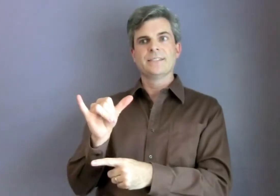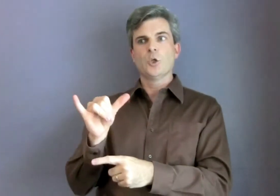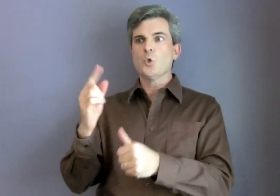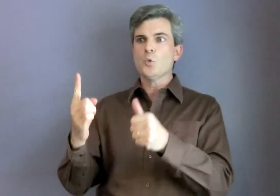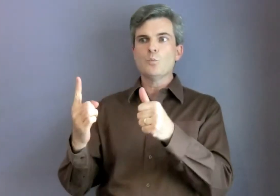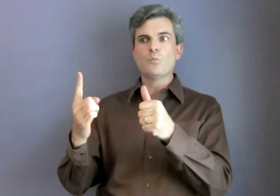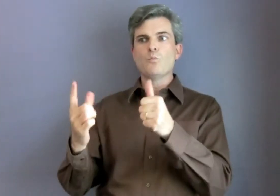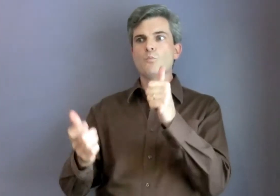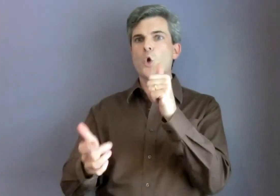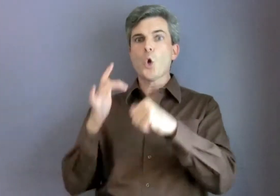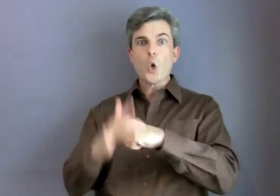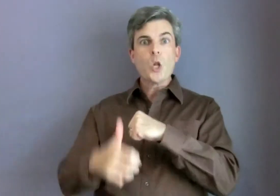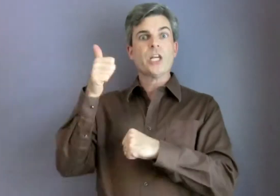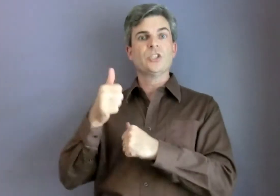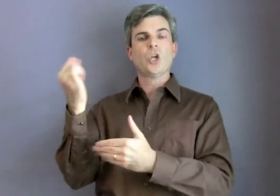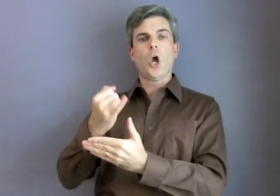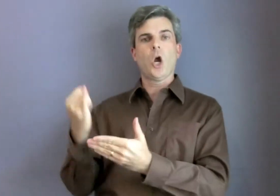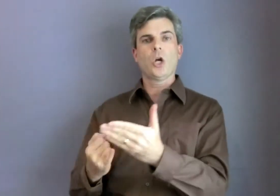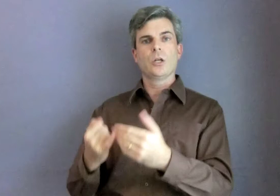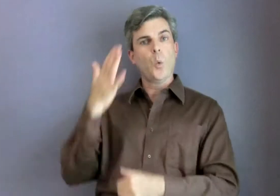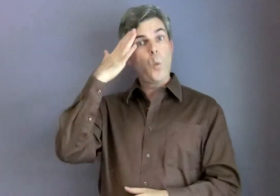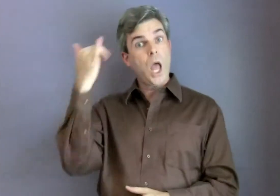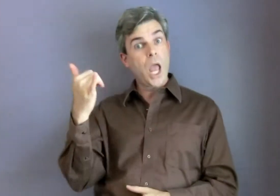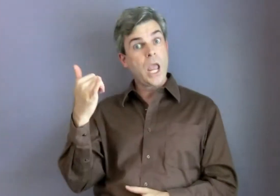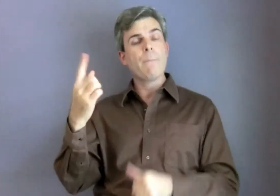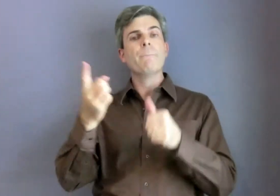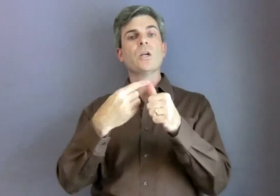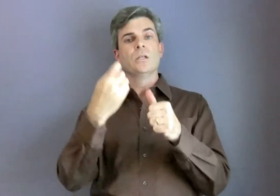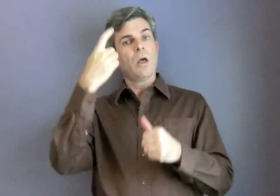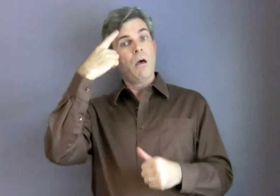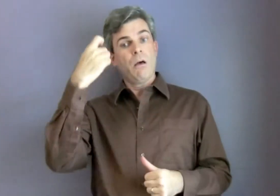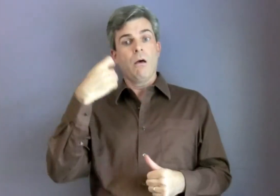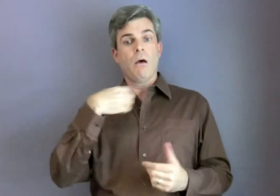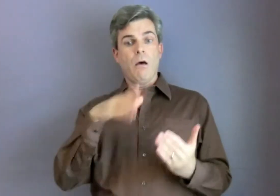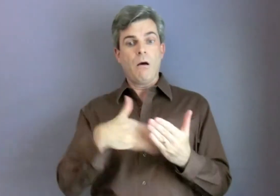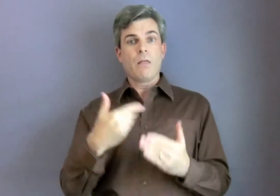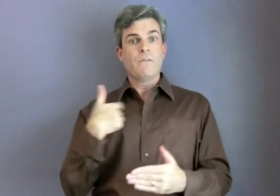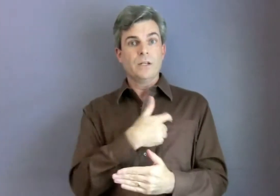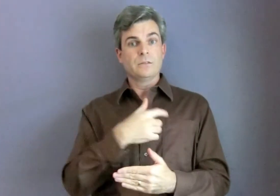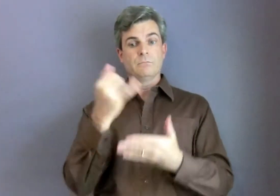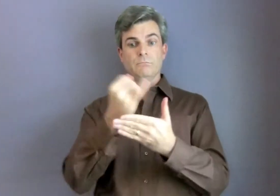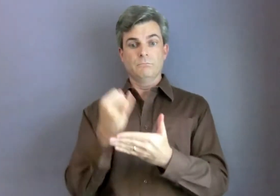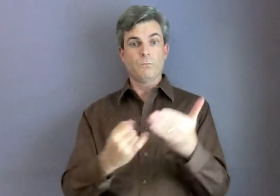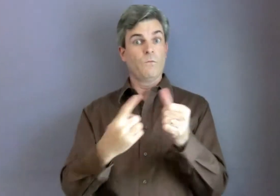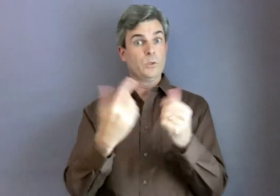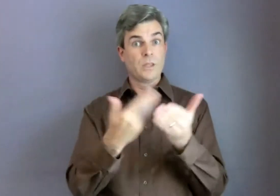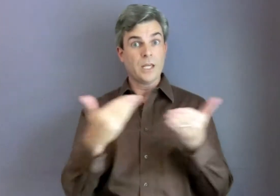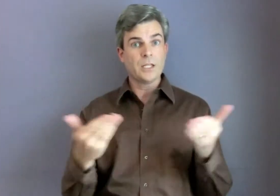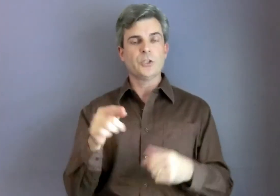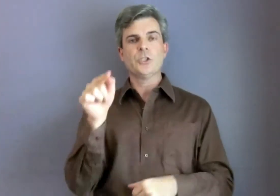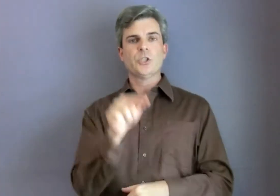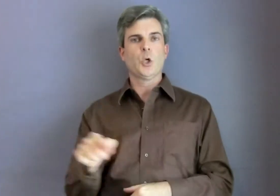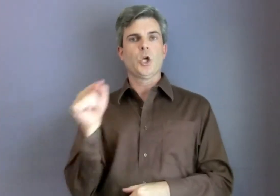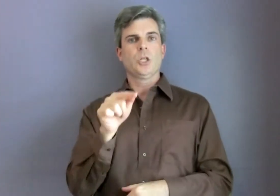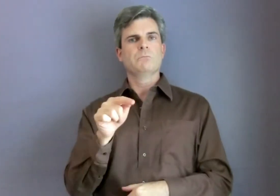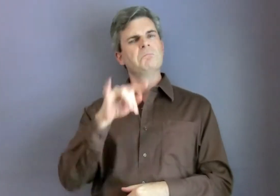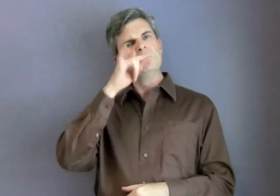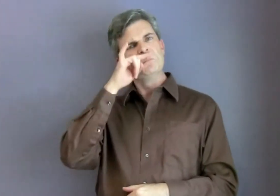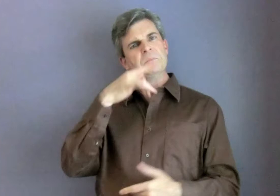today, the very first shape we draw as a circle, as a child, is a circle. And then the next thing we do is put a dot in the center